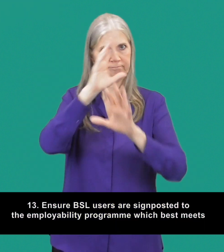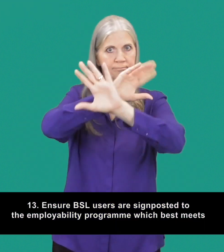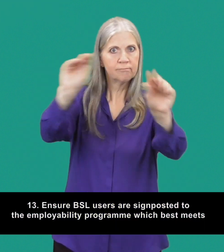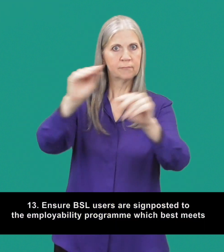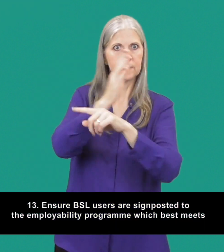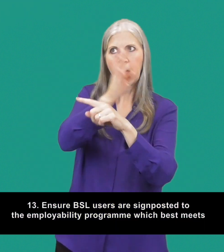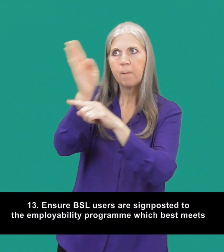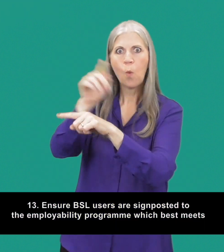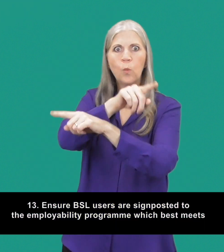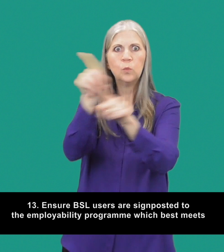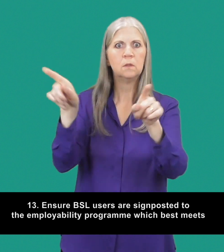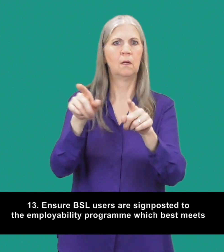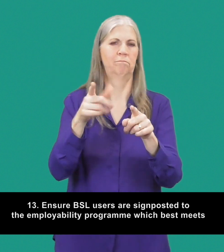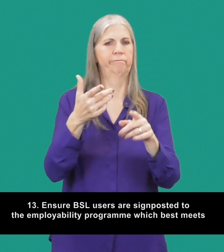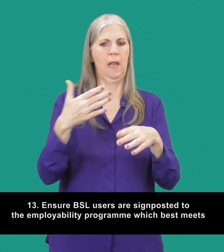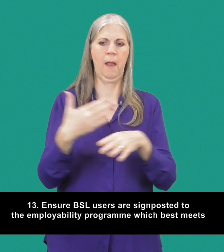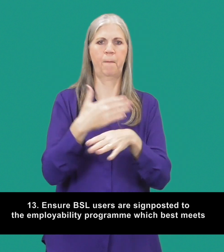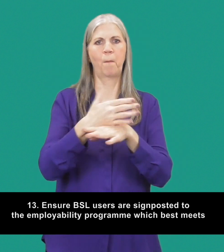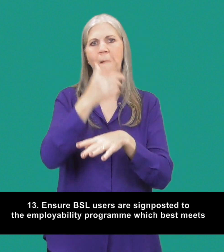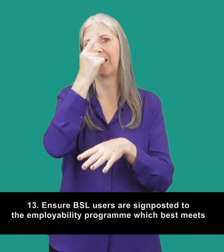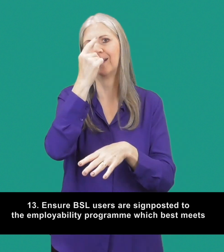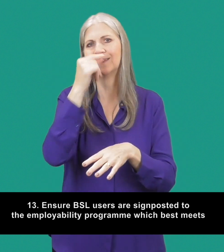programme which best meets their needs.